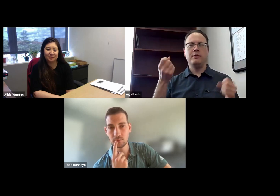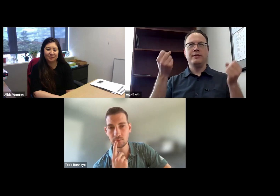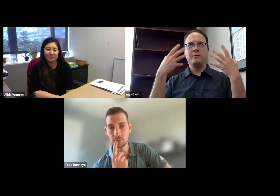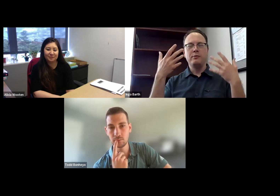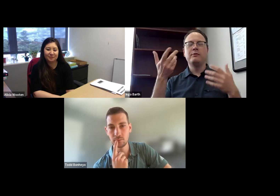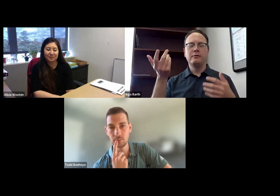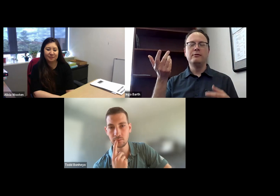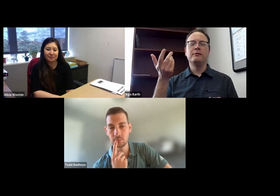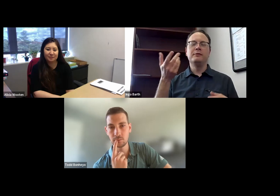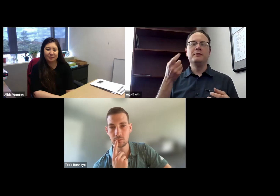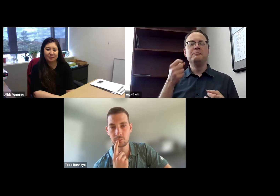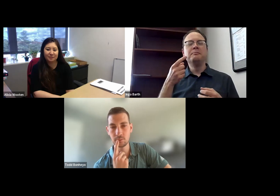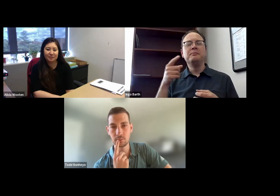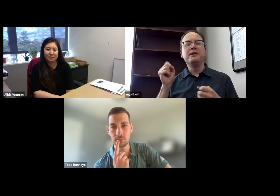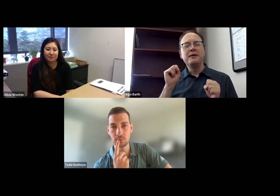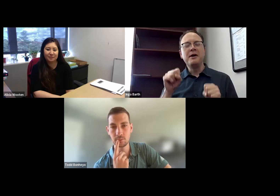So